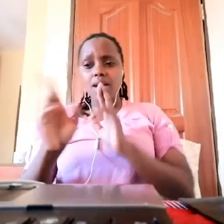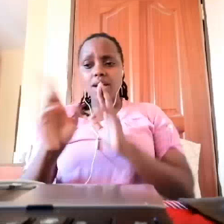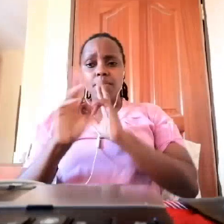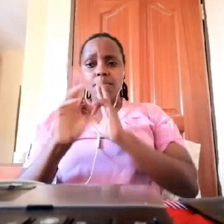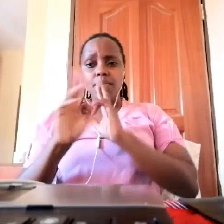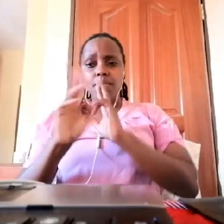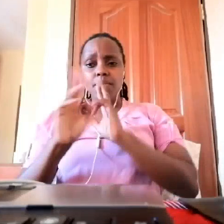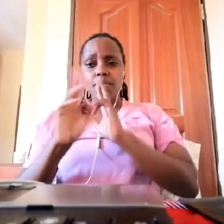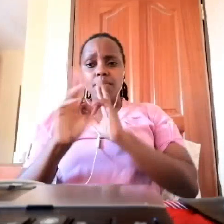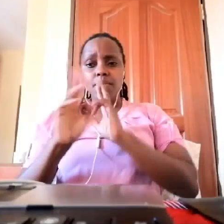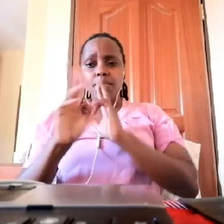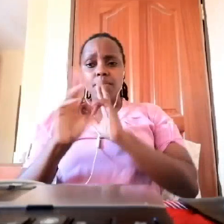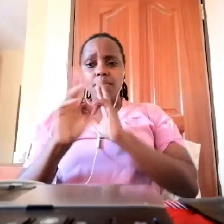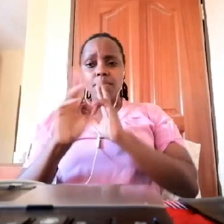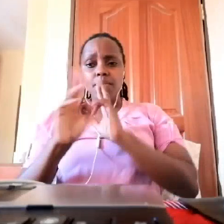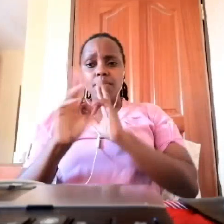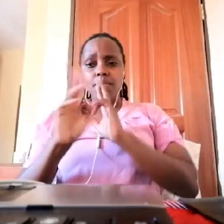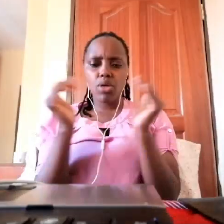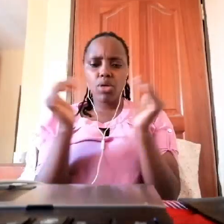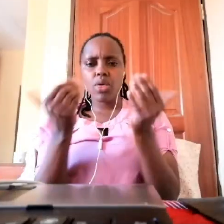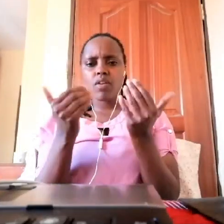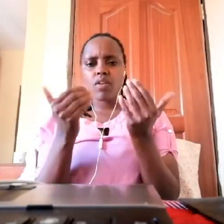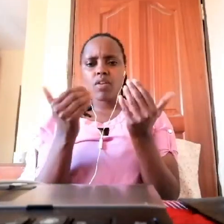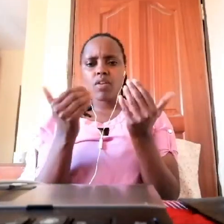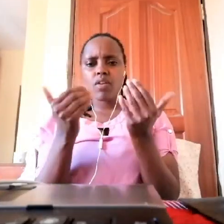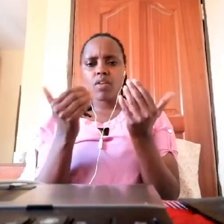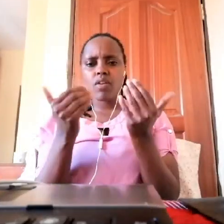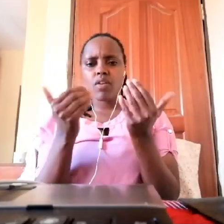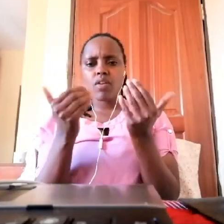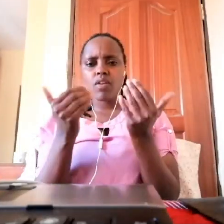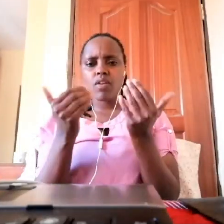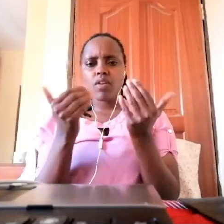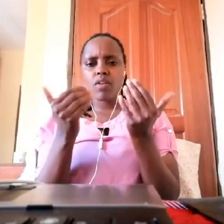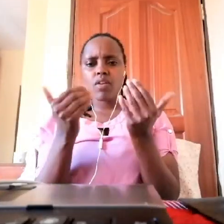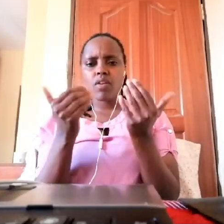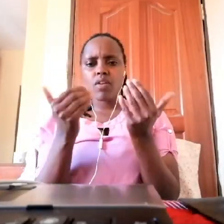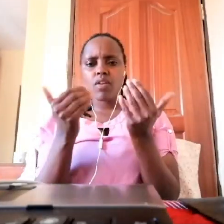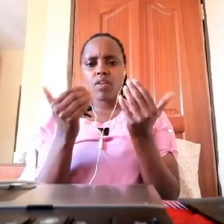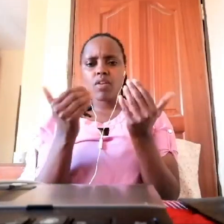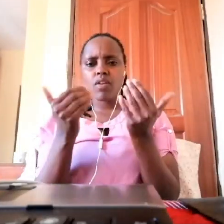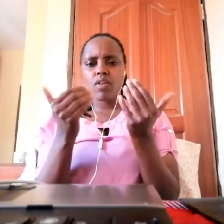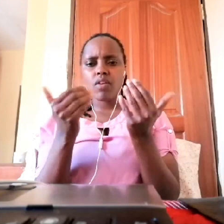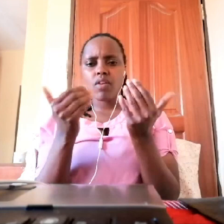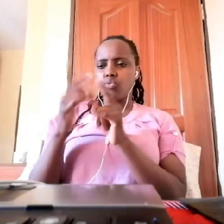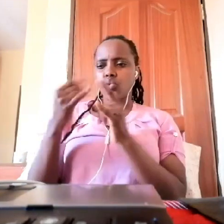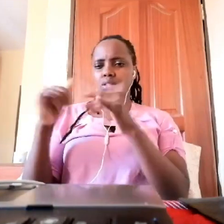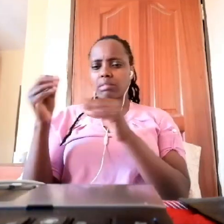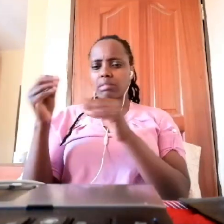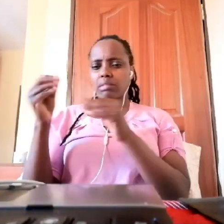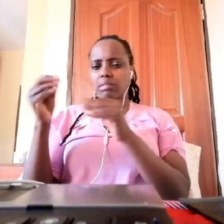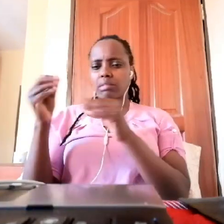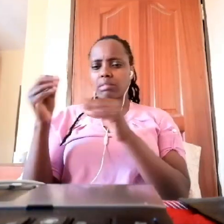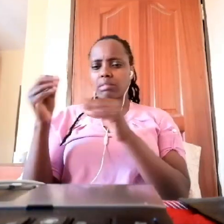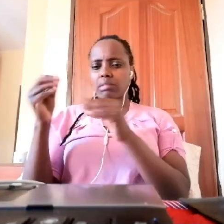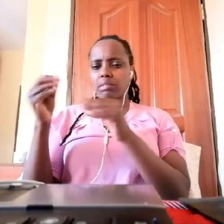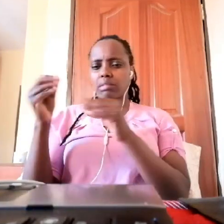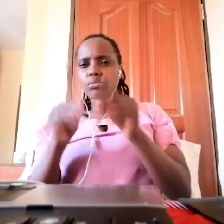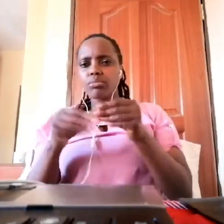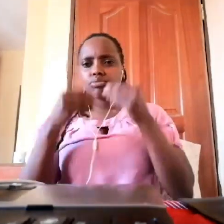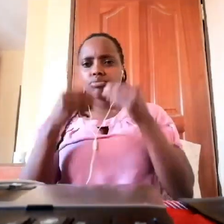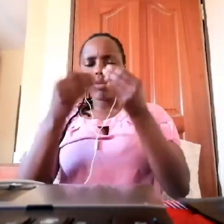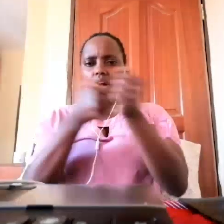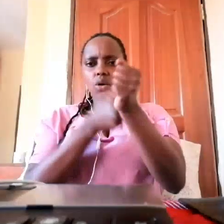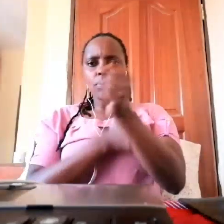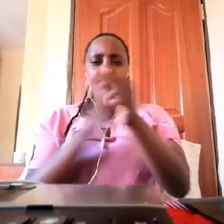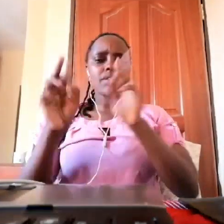came together with a small group of like-minded CSOs and started brainstorming about how we would submit a complementary